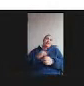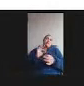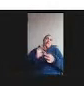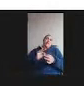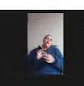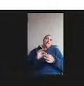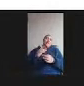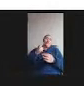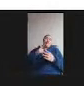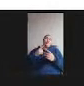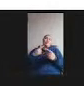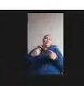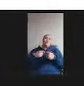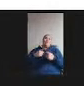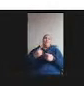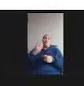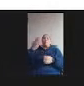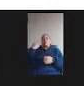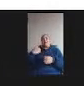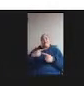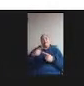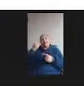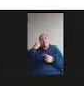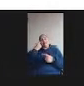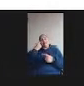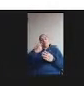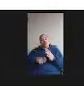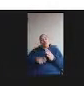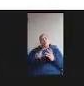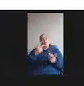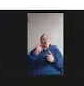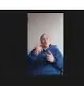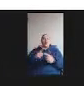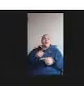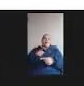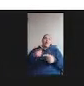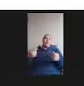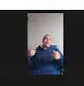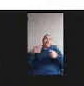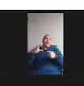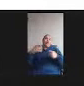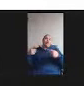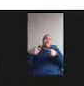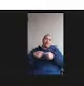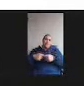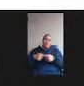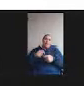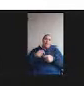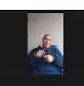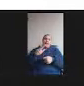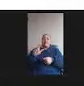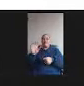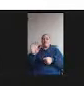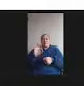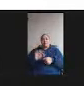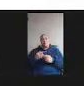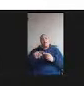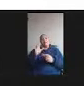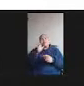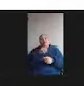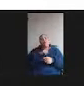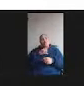year. Secretarial and constituency allowance, if we look at the constituency allowance, that's a 97% spend, and that's mainly due to the fact that we